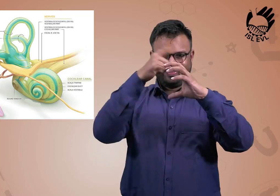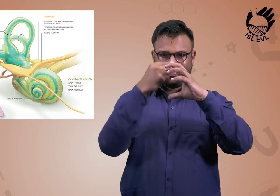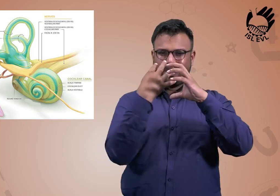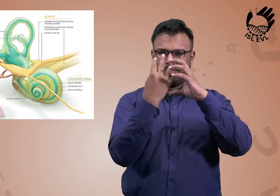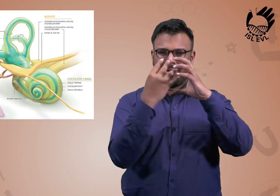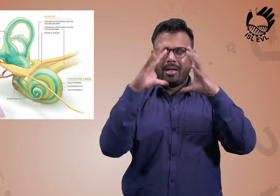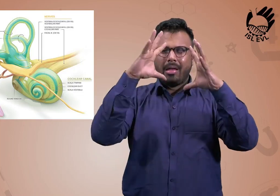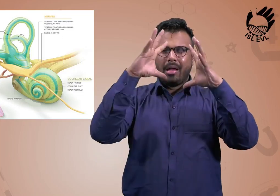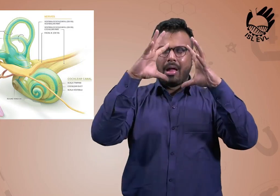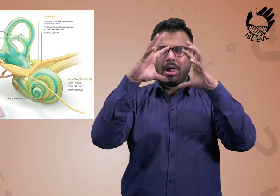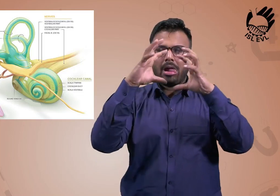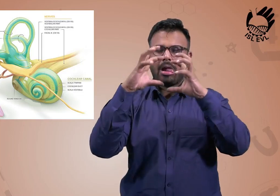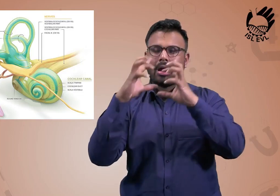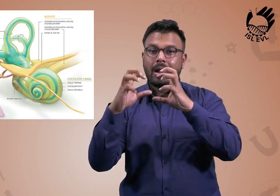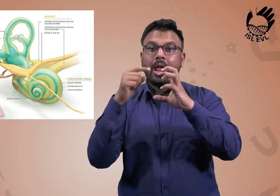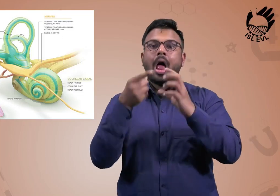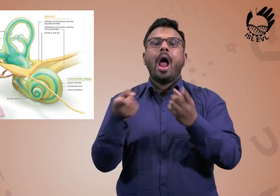signals to the brain.